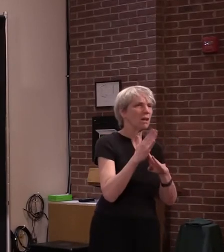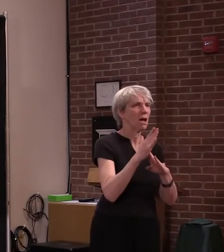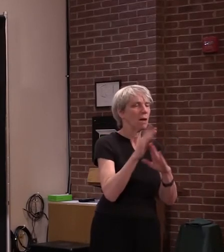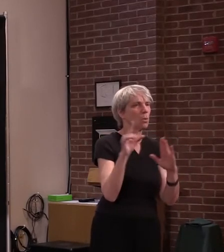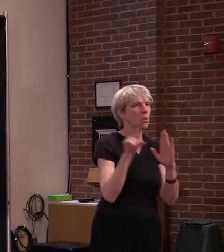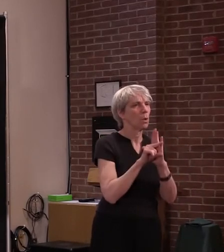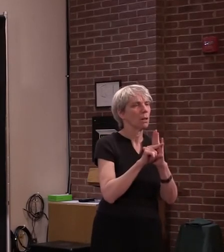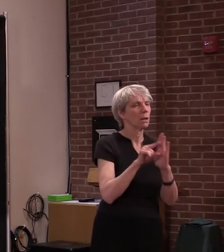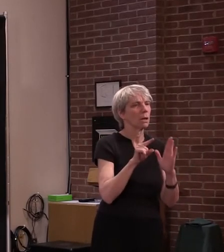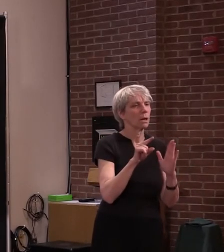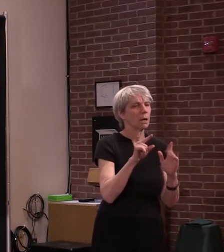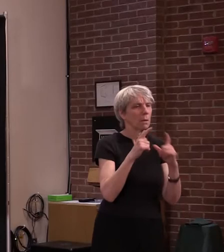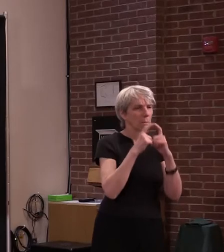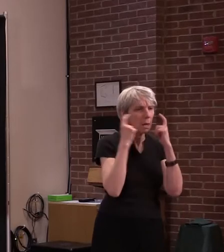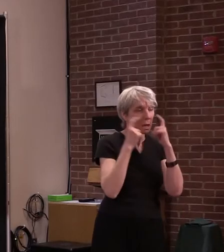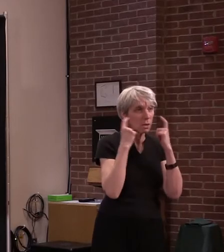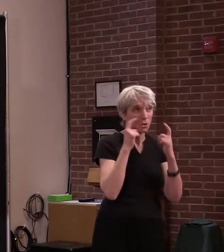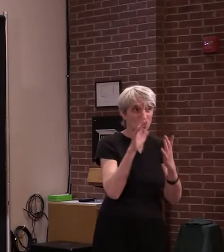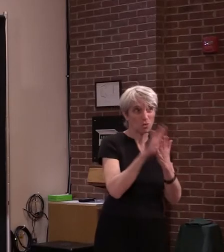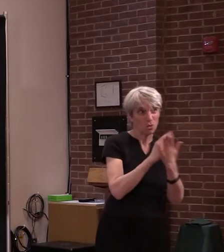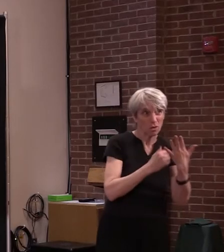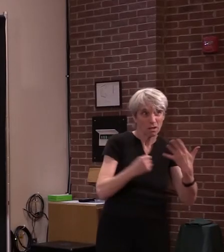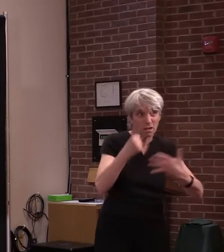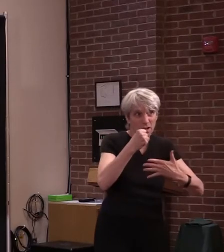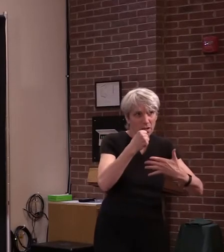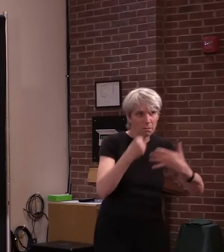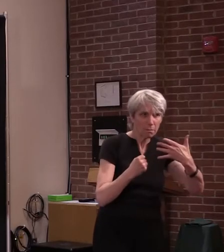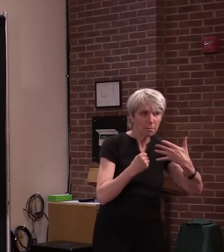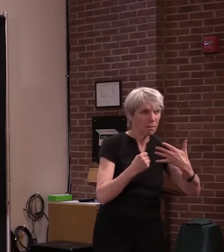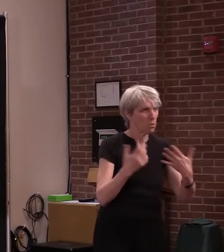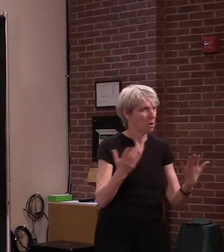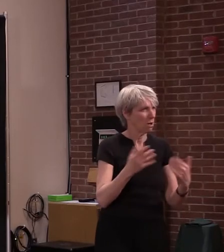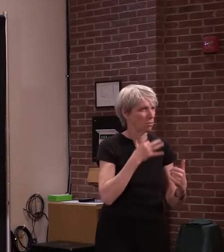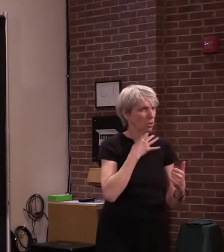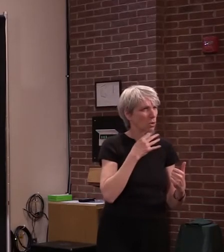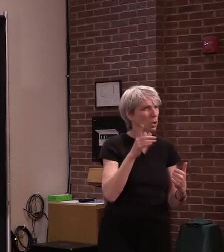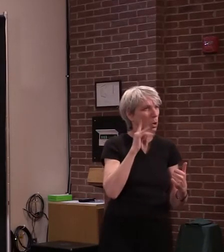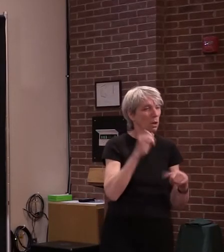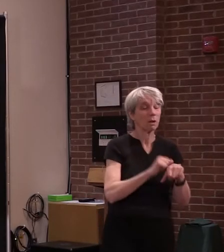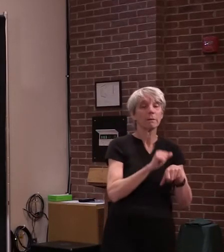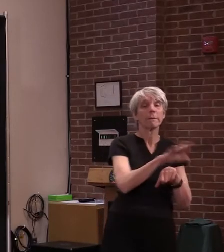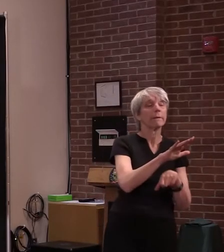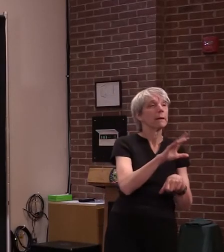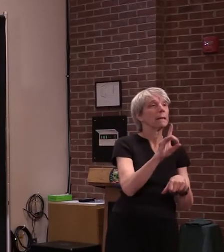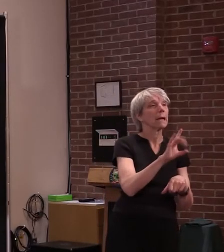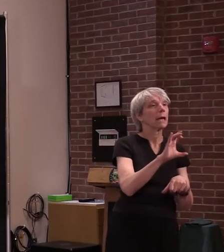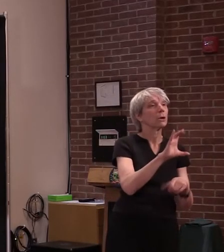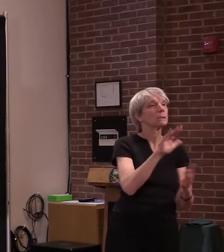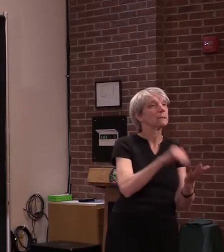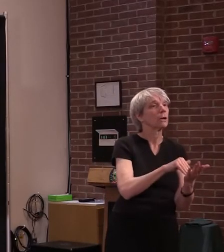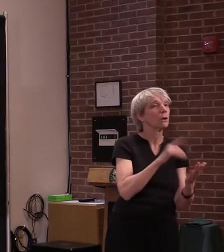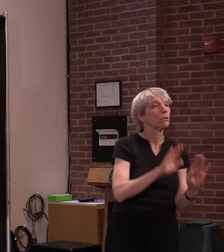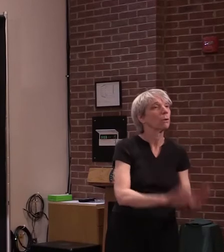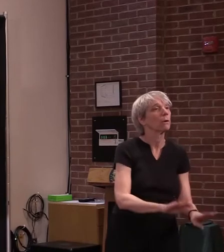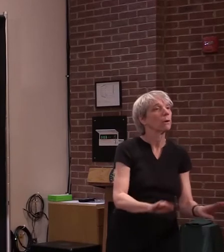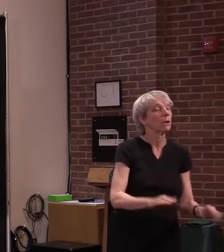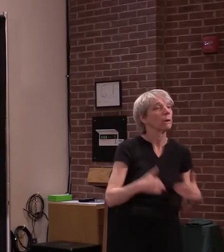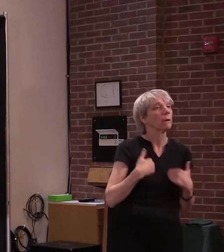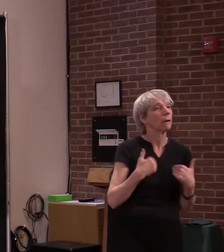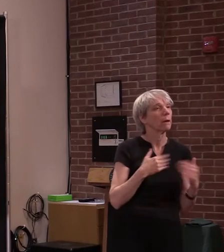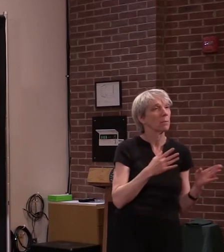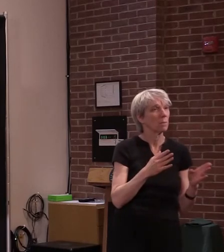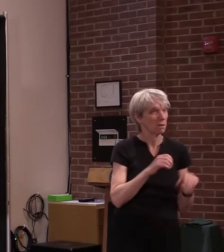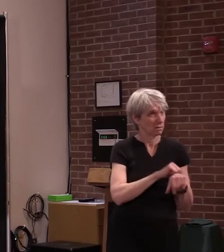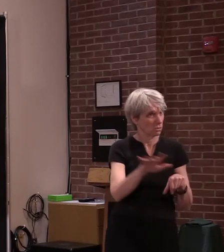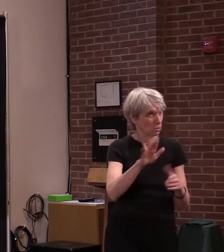how schools might rank on that priority list. Sounds like some are being sent to child care centers. Are any being sent to schools as well?